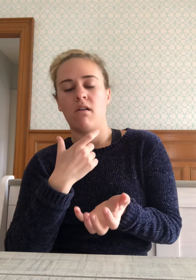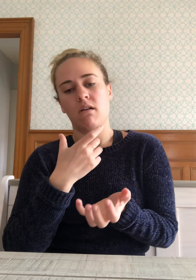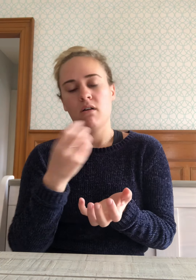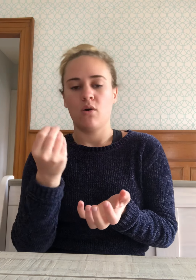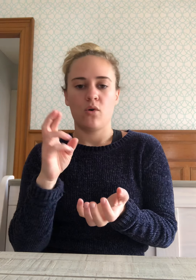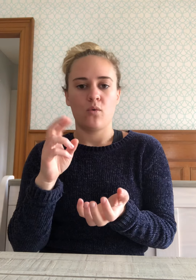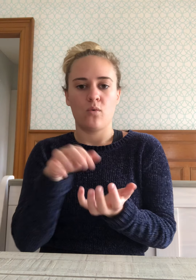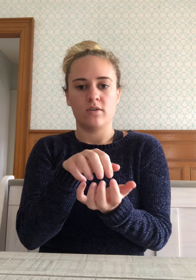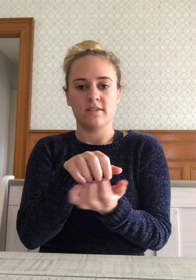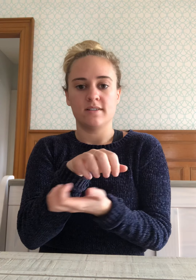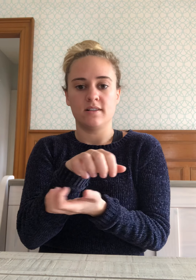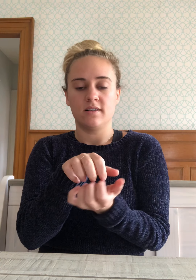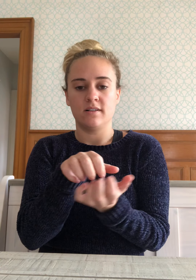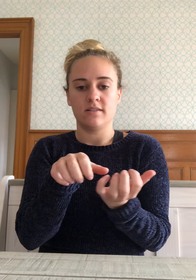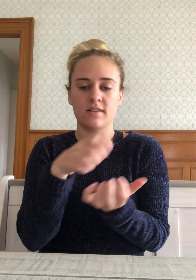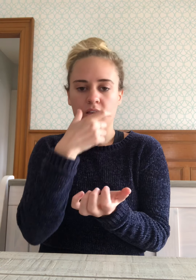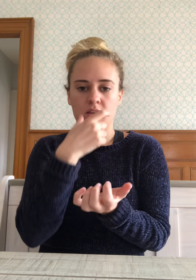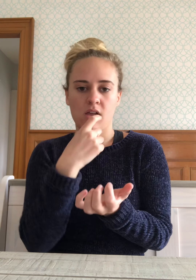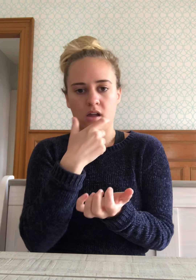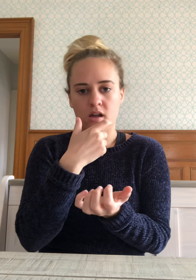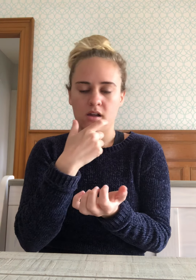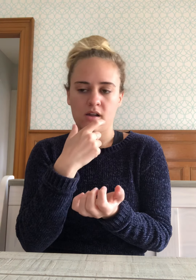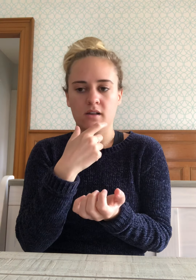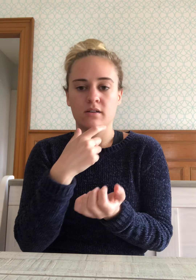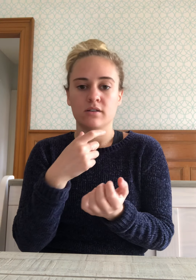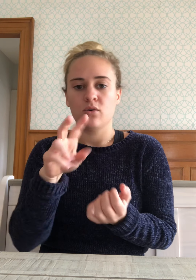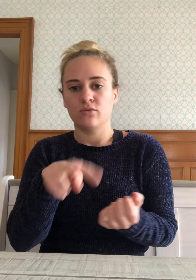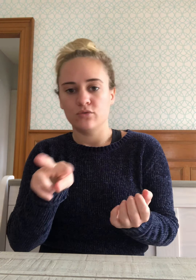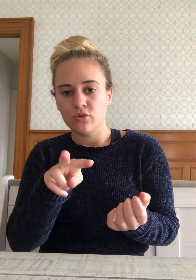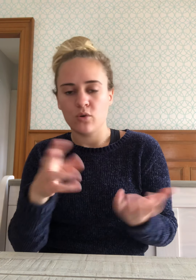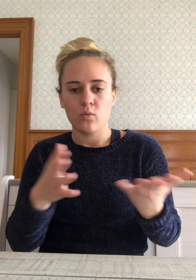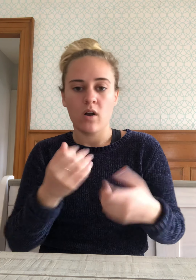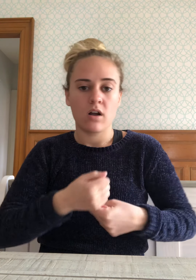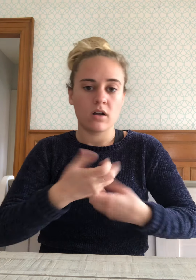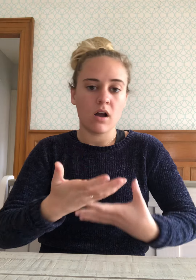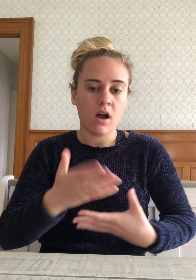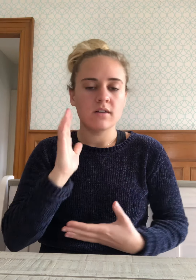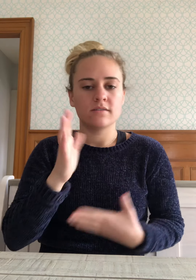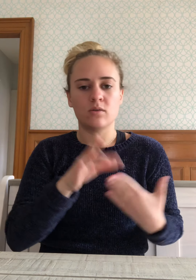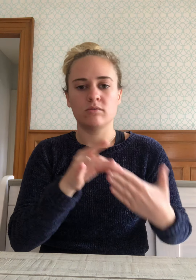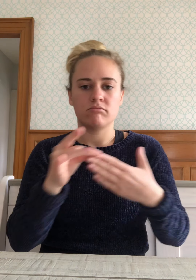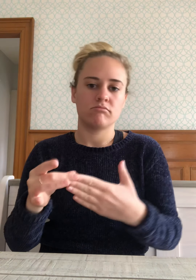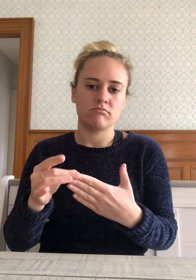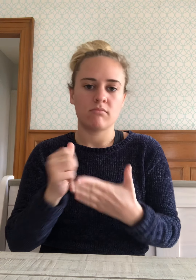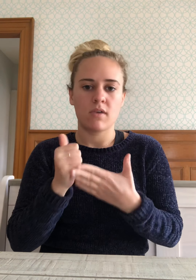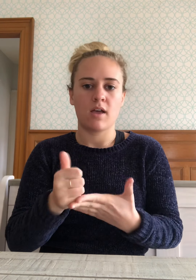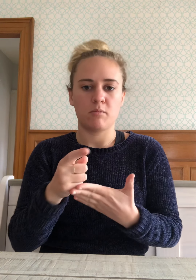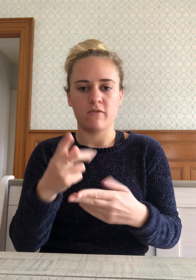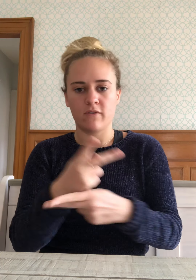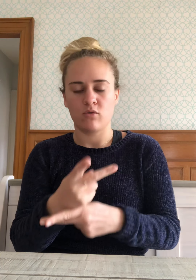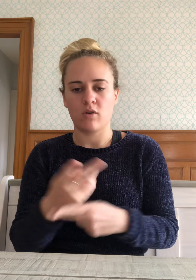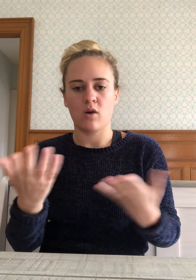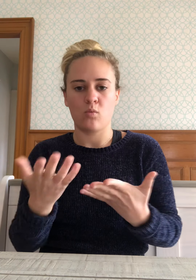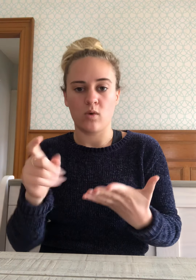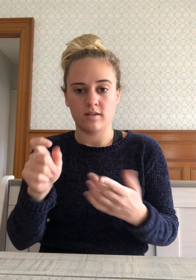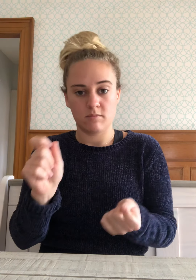side to side. So look at what's causing it, because that's going to give you a hint what needs to be modified. So if the denture is too long,